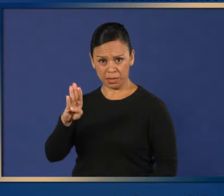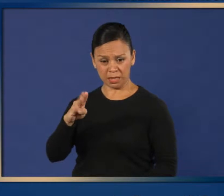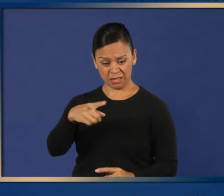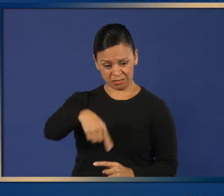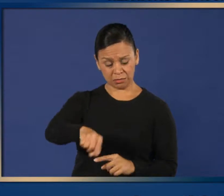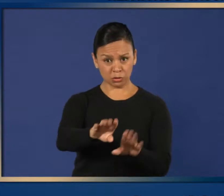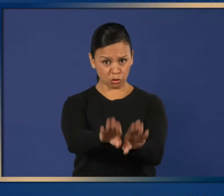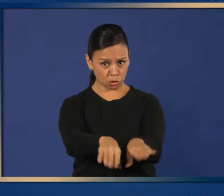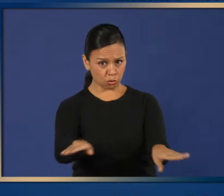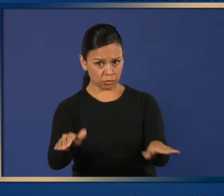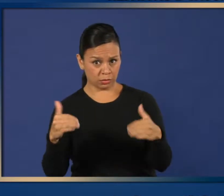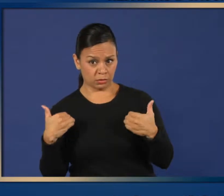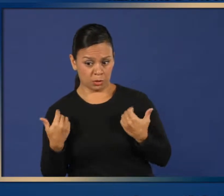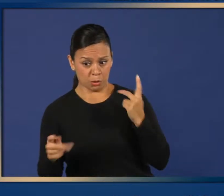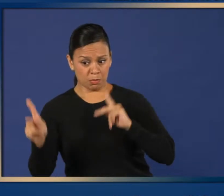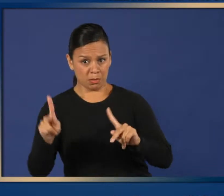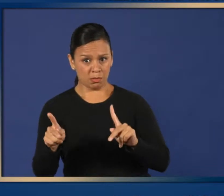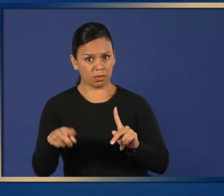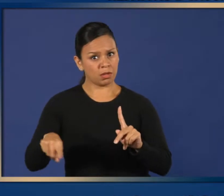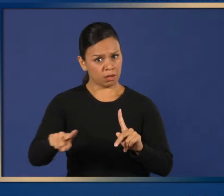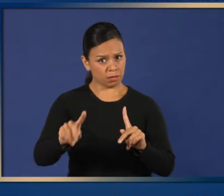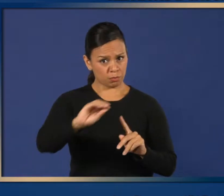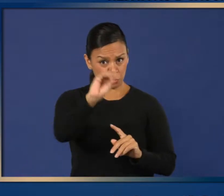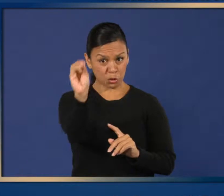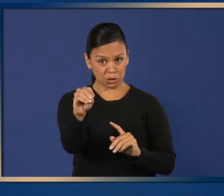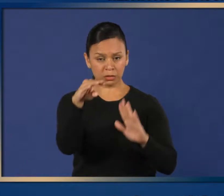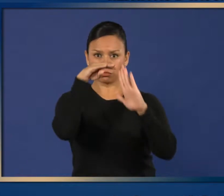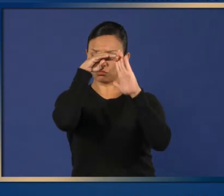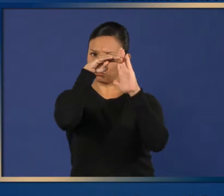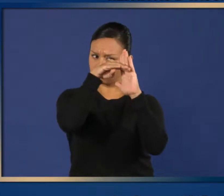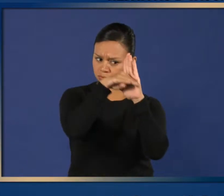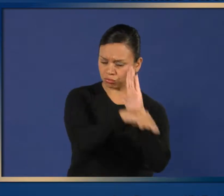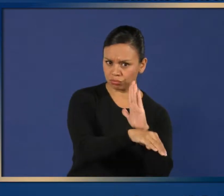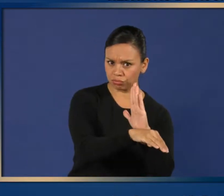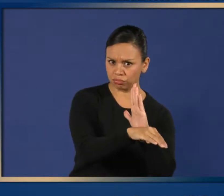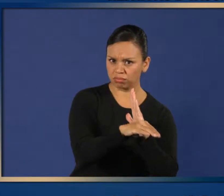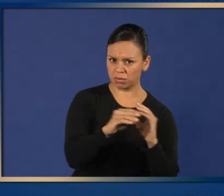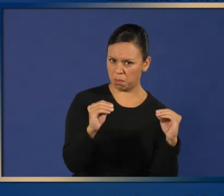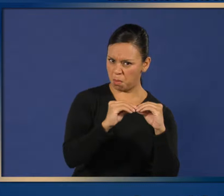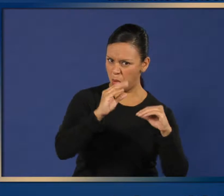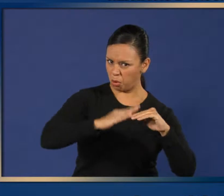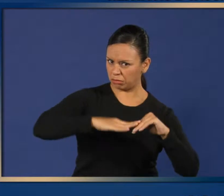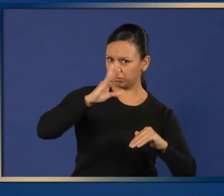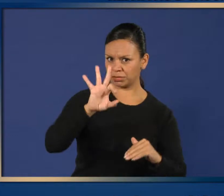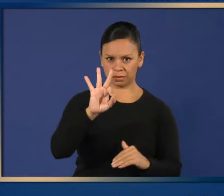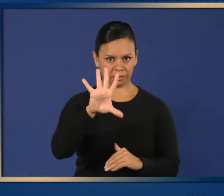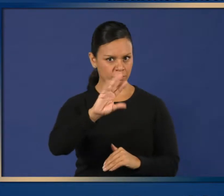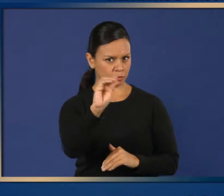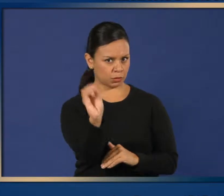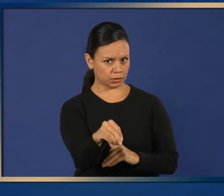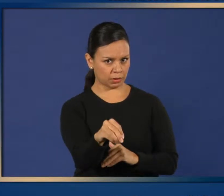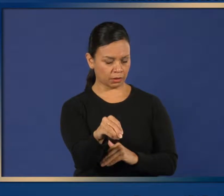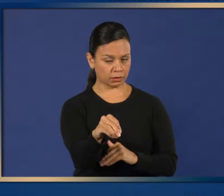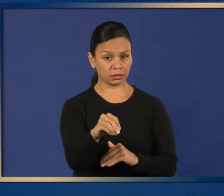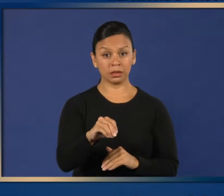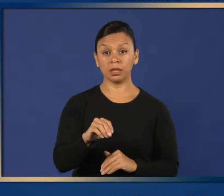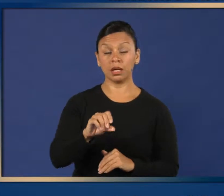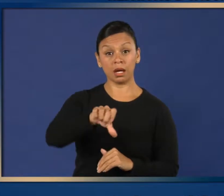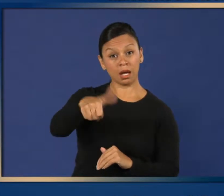and adolescents has dropped by more than 95%, and